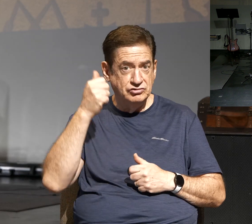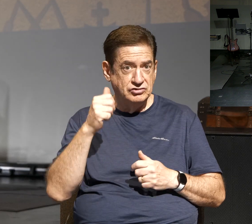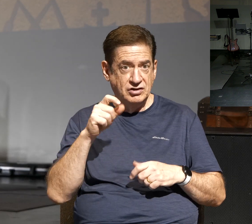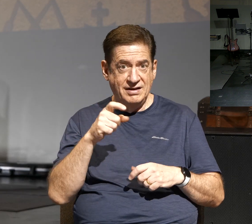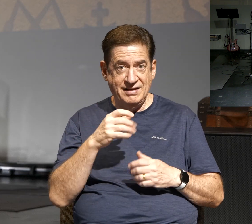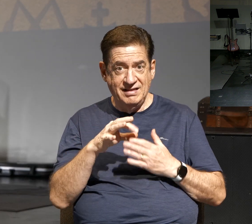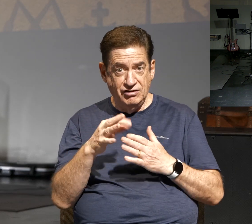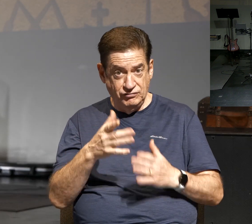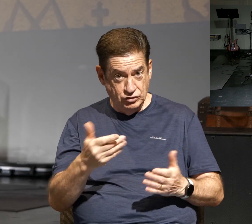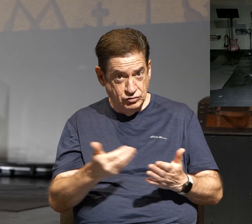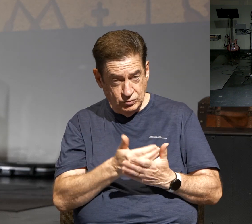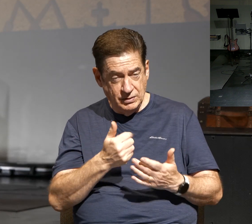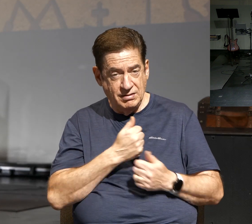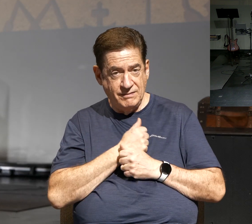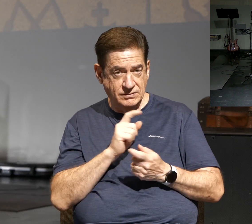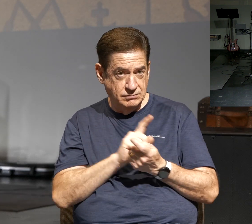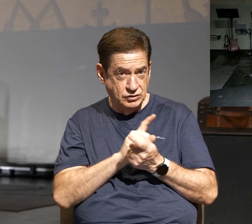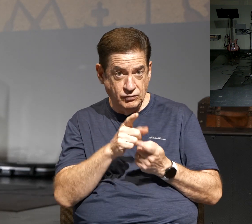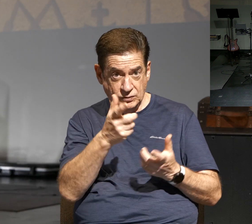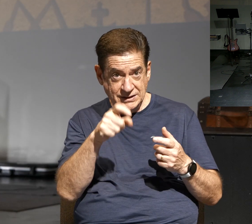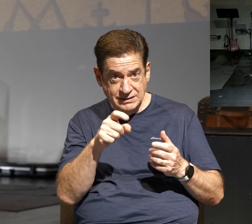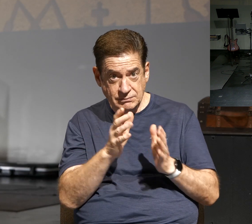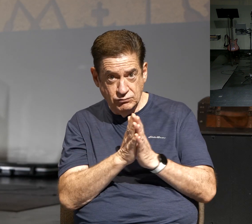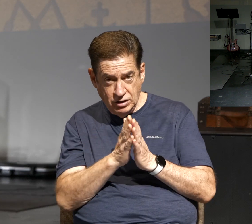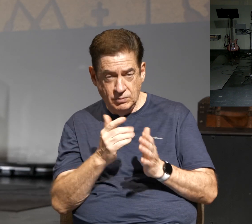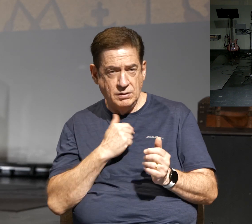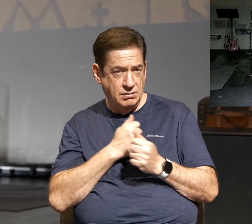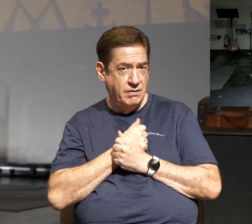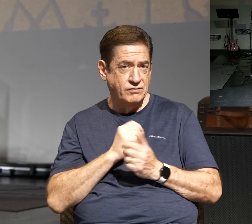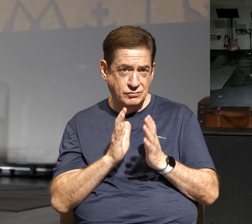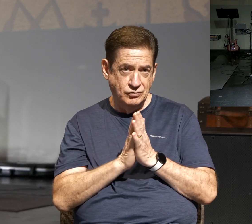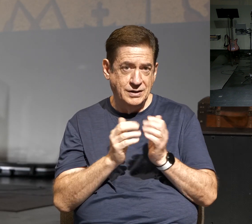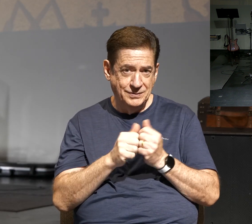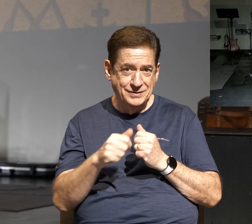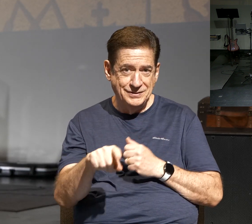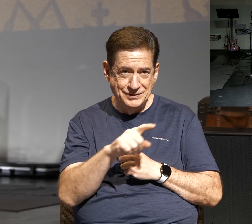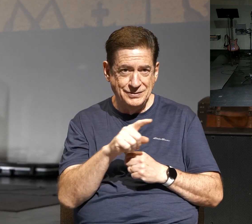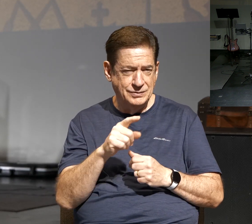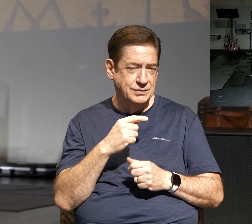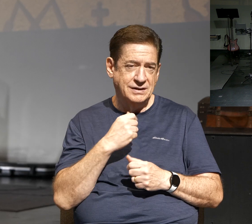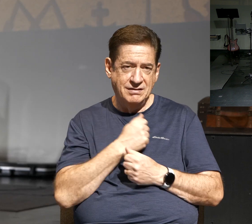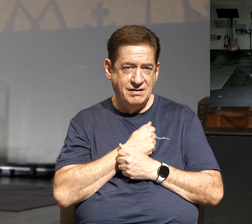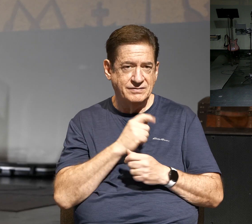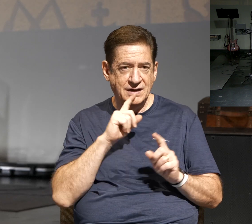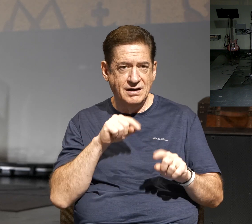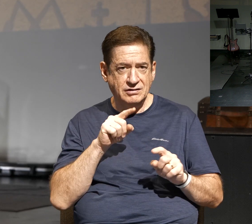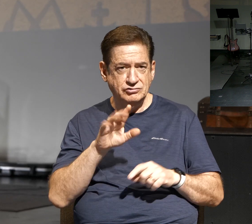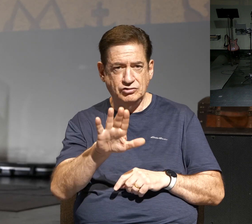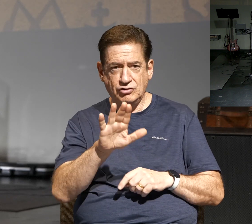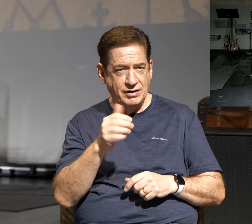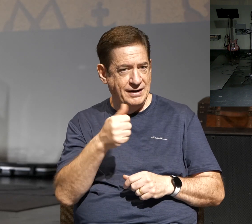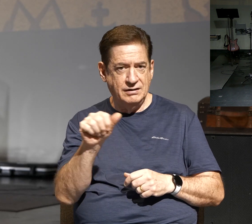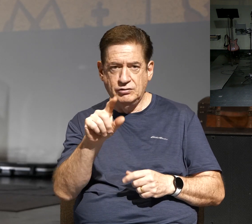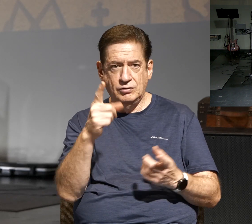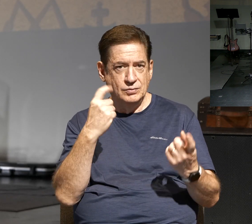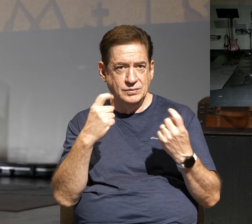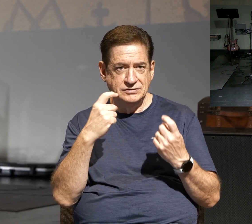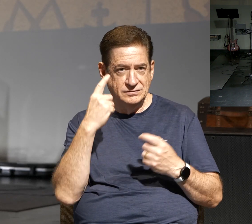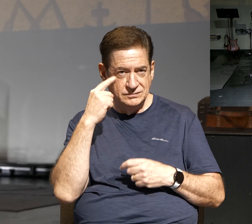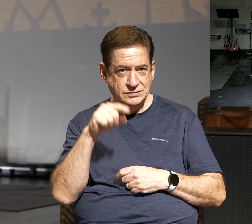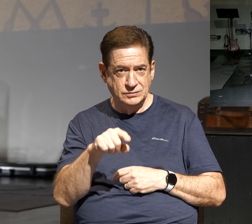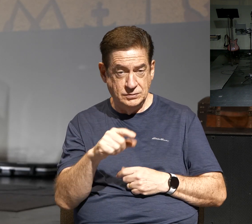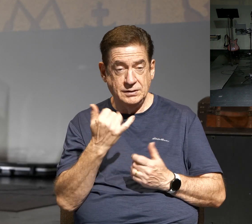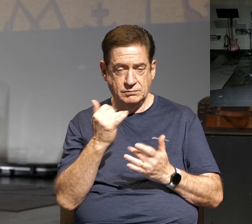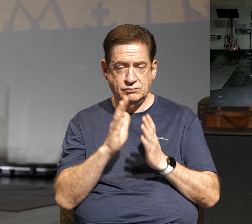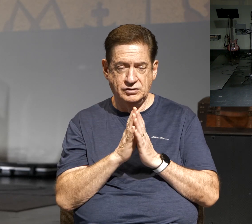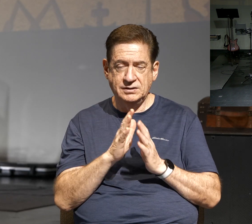love to meet you. If you need prayer, I'd love to pray with you. And if you have any questions, I'd love to answer those questions for you. Let's pray. Would you bow your